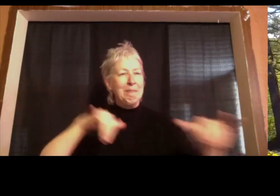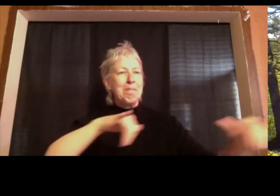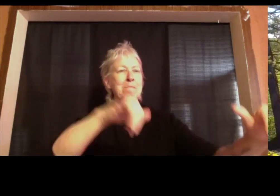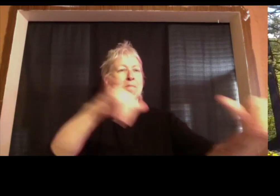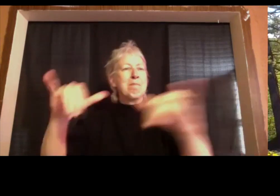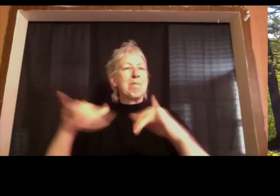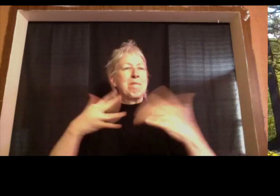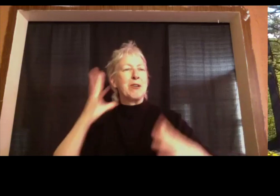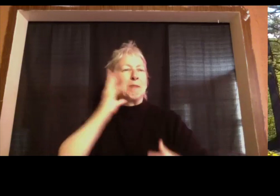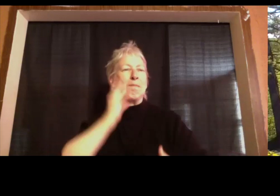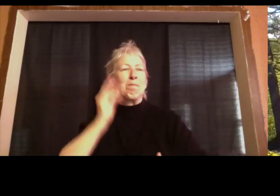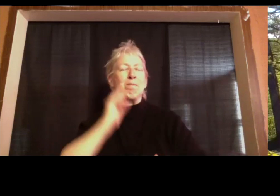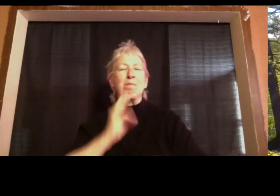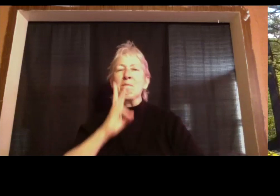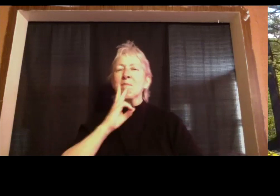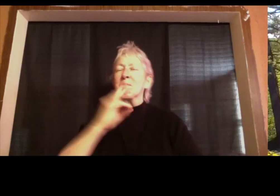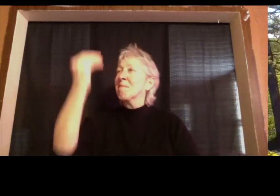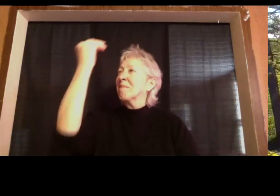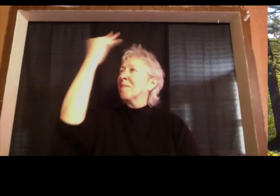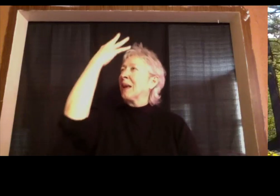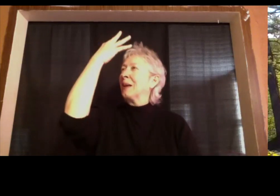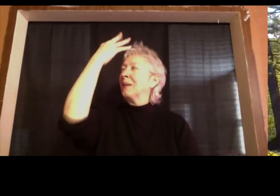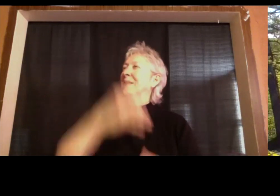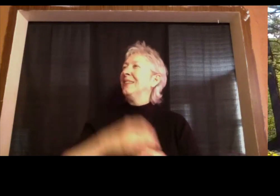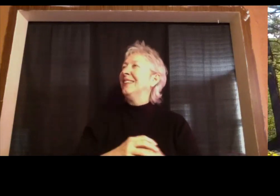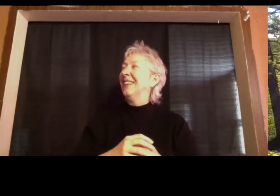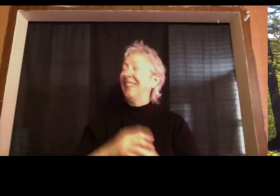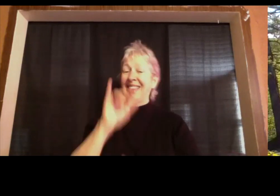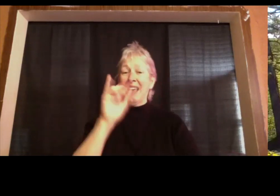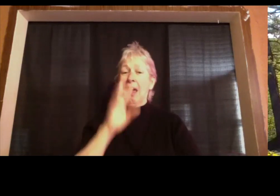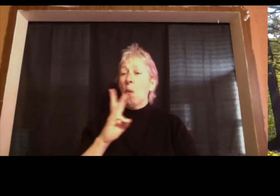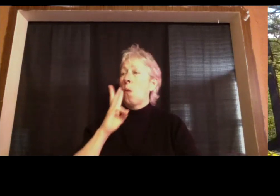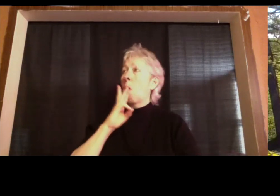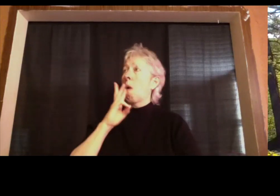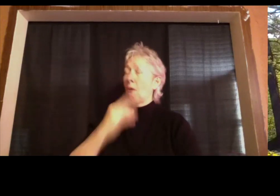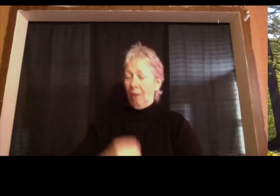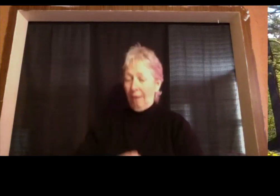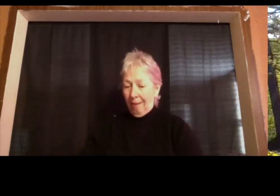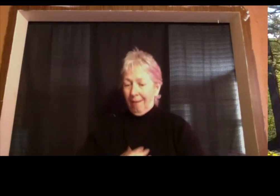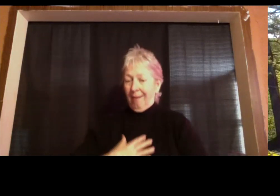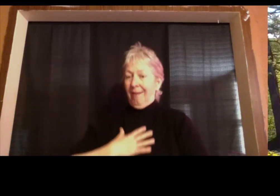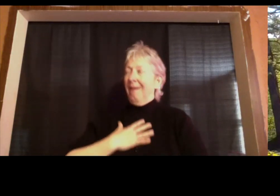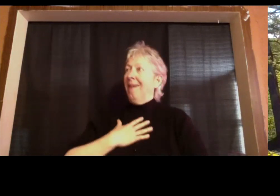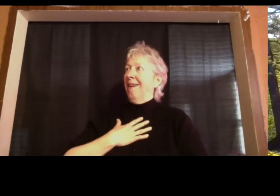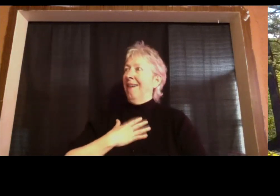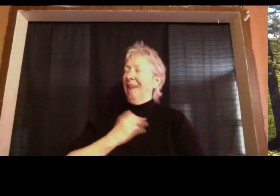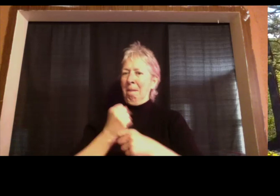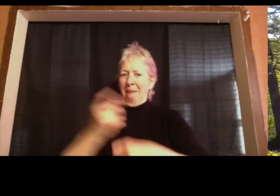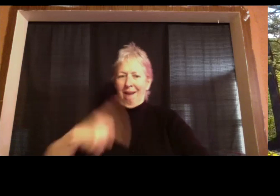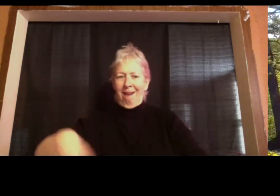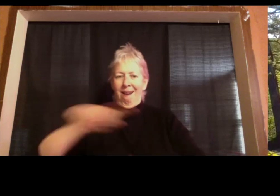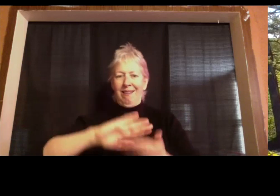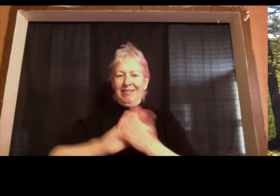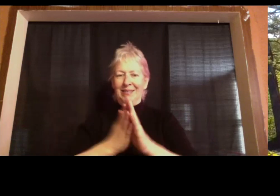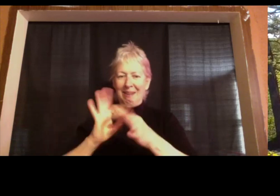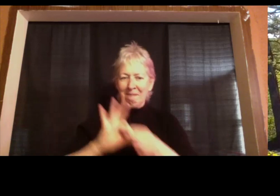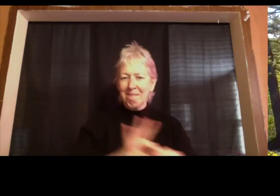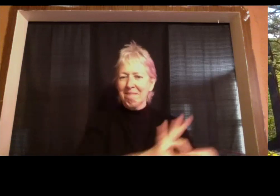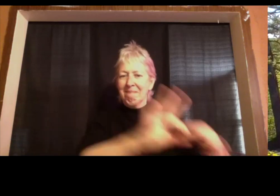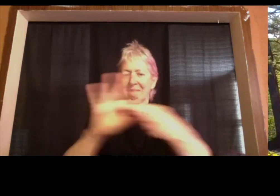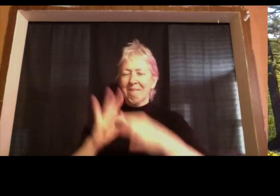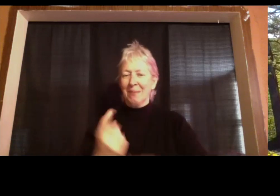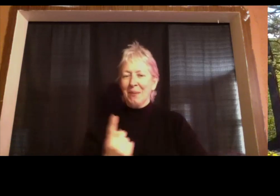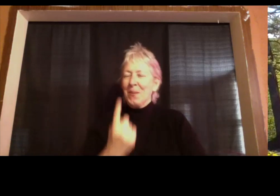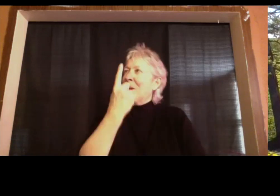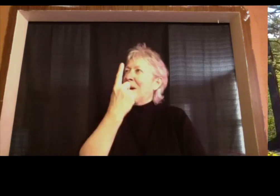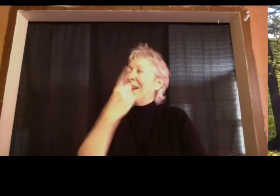the reconciling waters that make us one in you, for all our relatives in Christ, whom we have